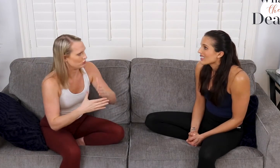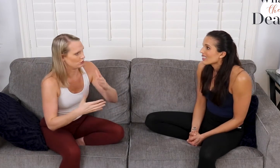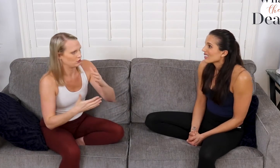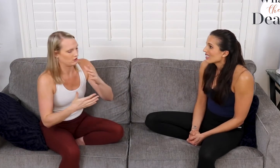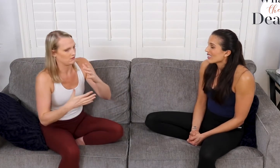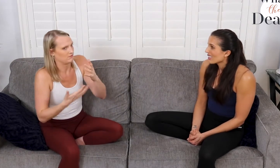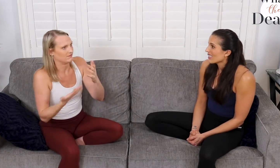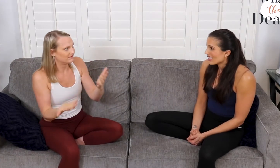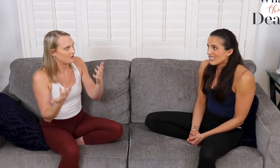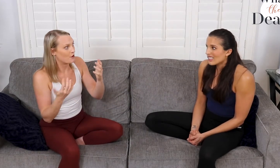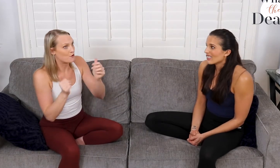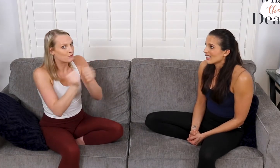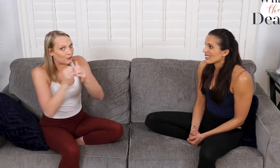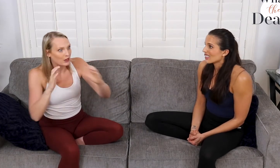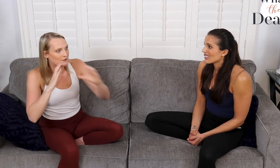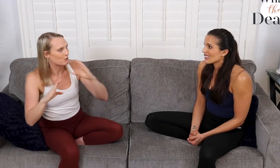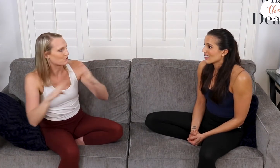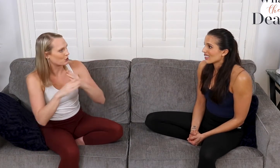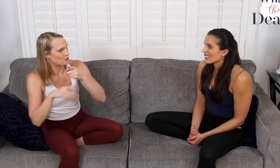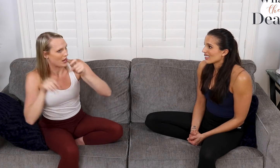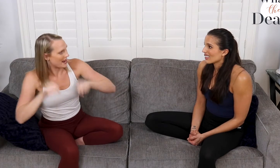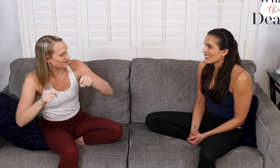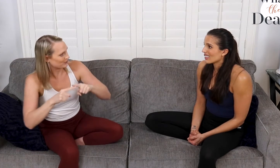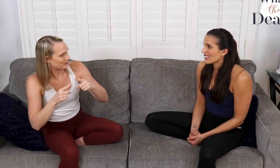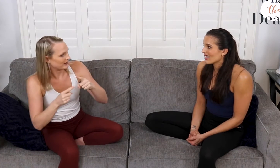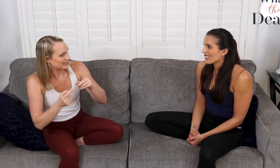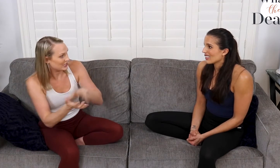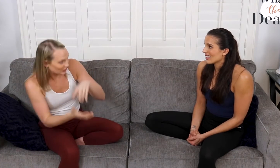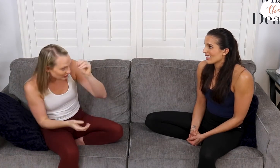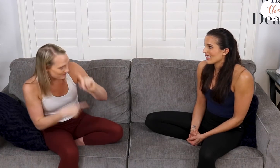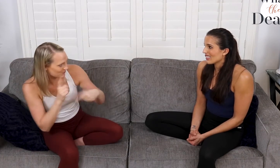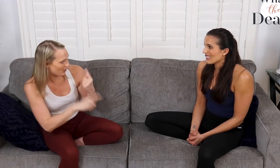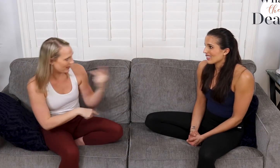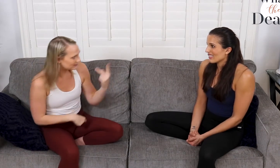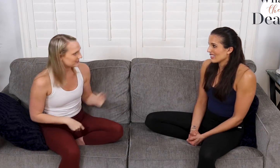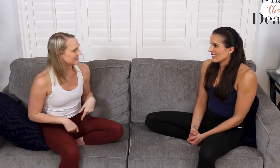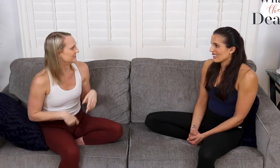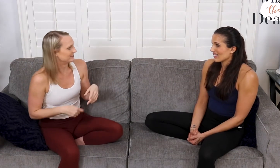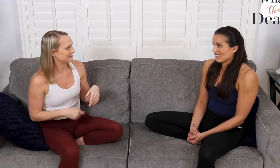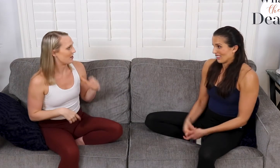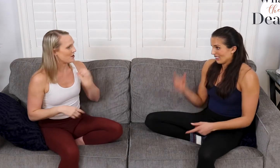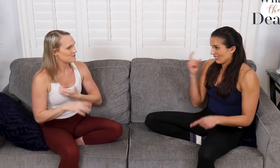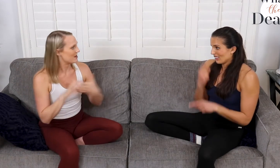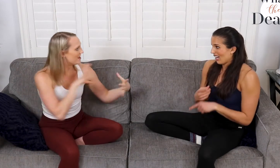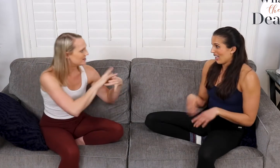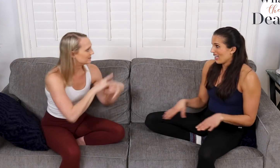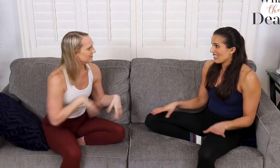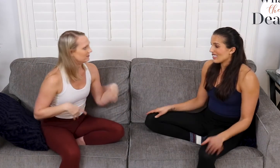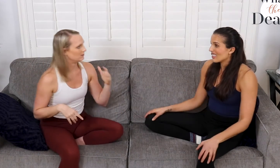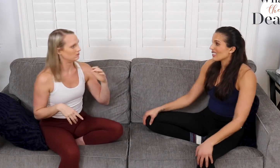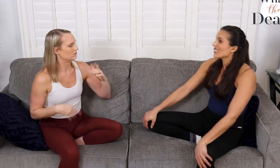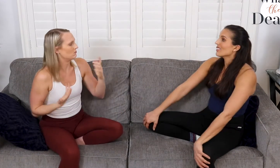lives to make us feel human. Yeah, we literally all have had what the death moments,